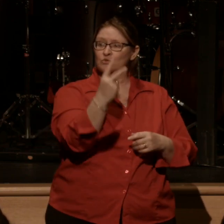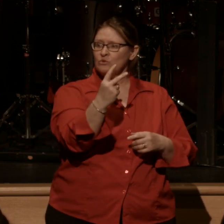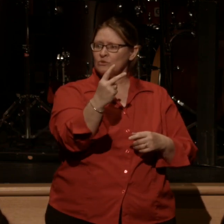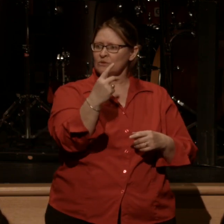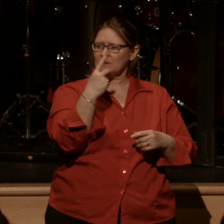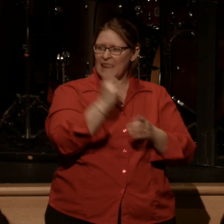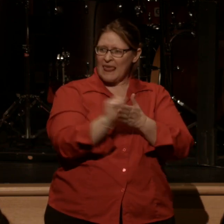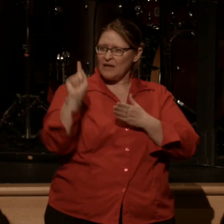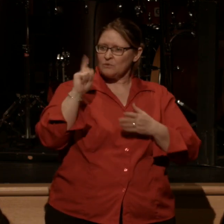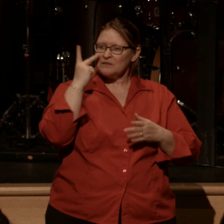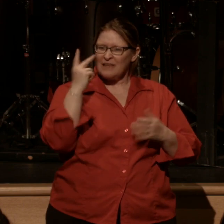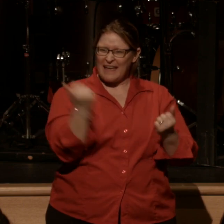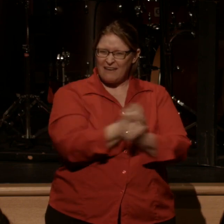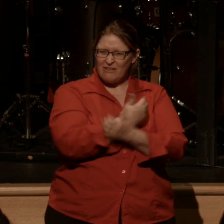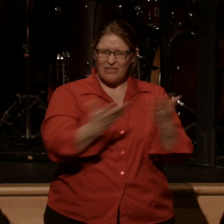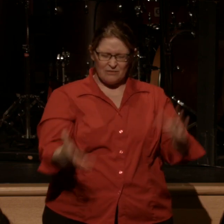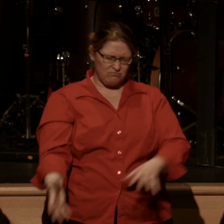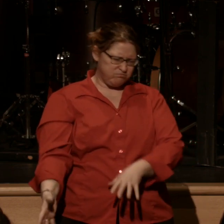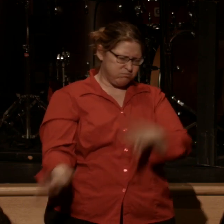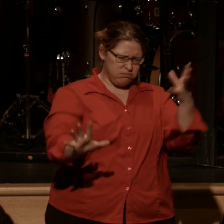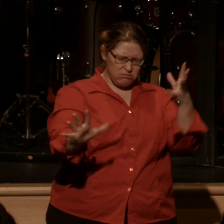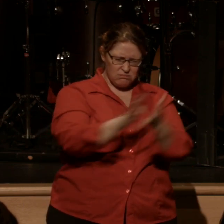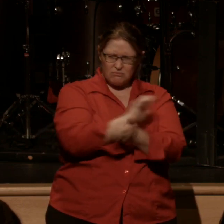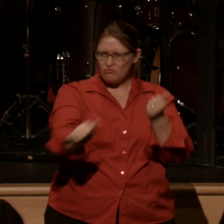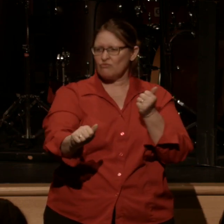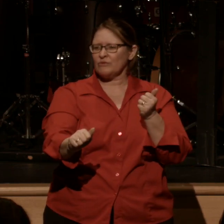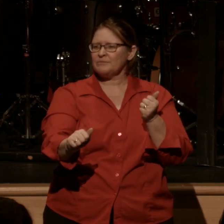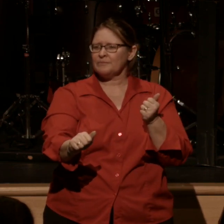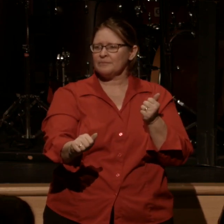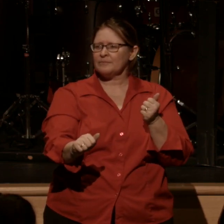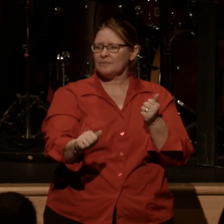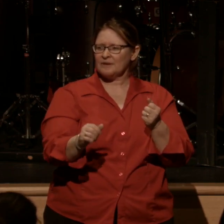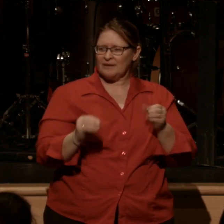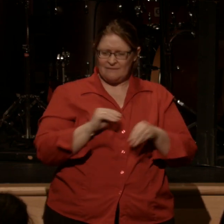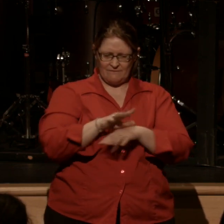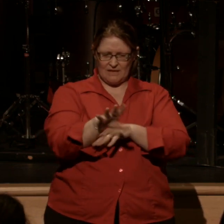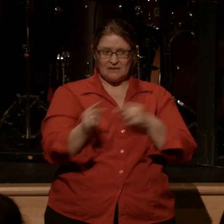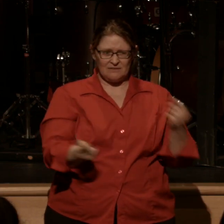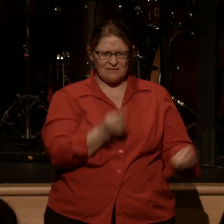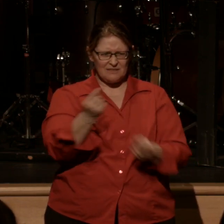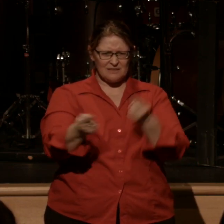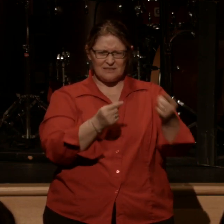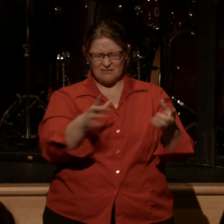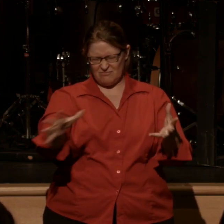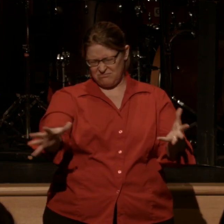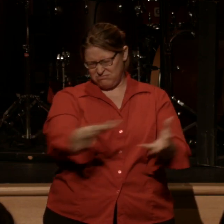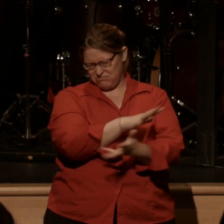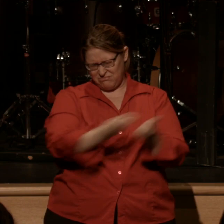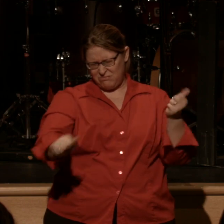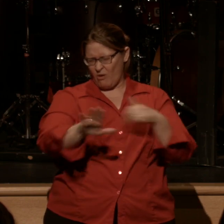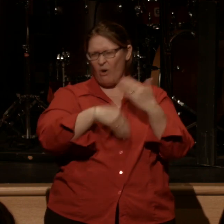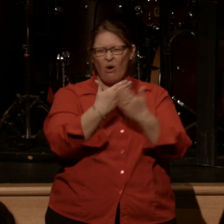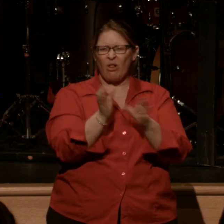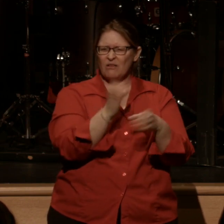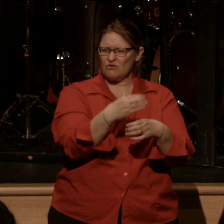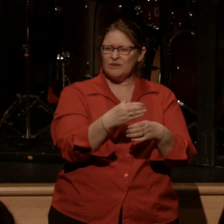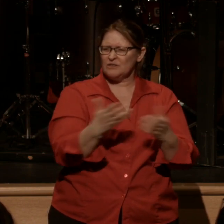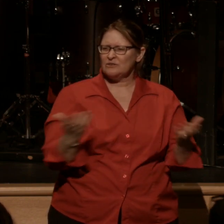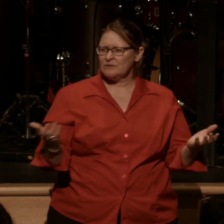how everything had been destroyed. The effects of sin had just ravaged all of